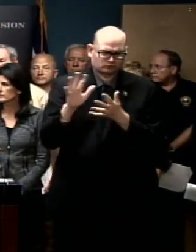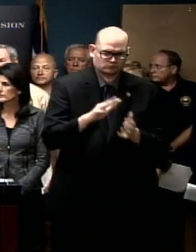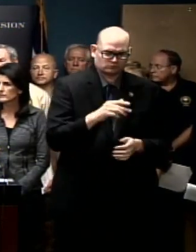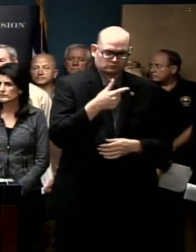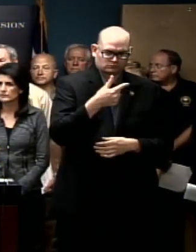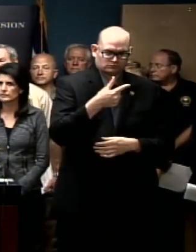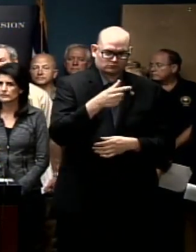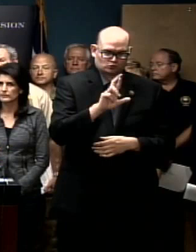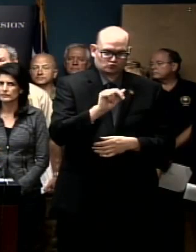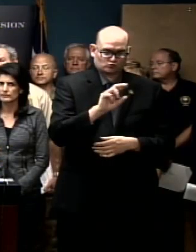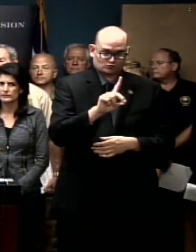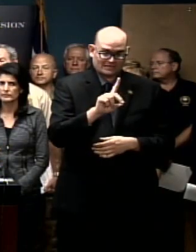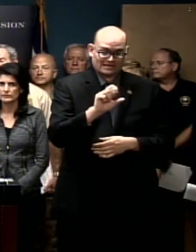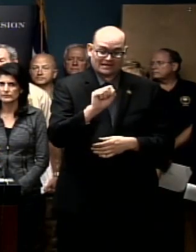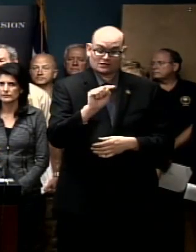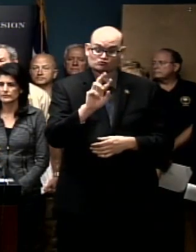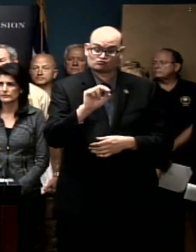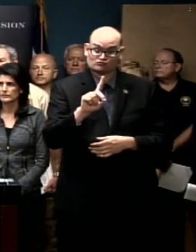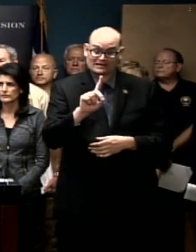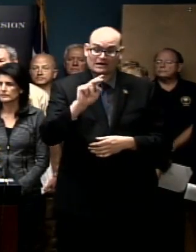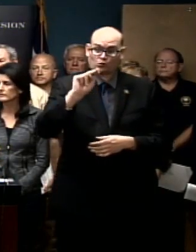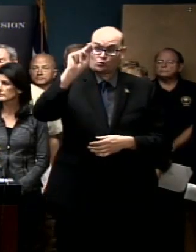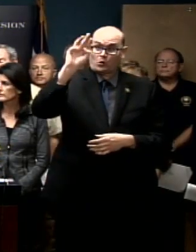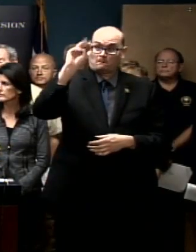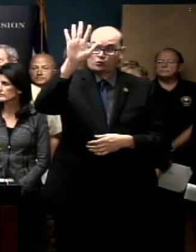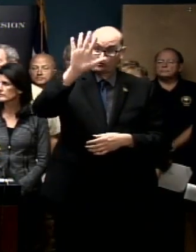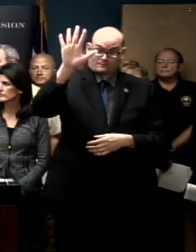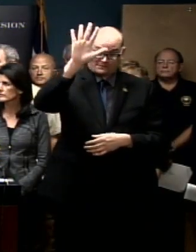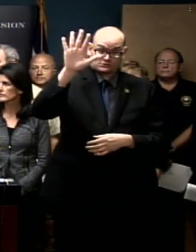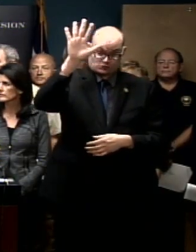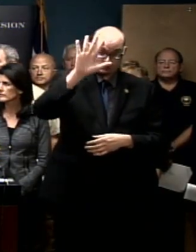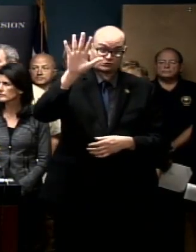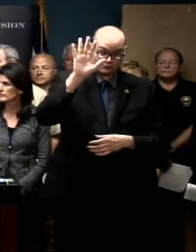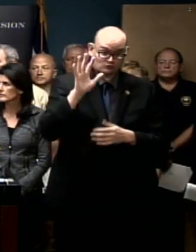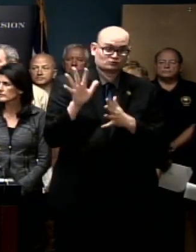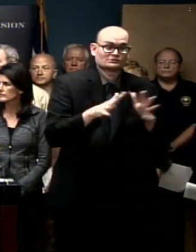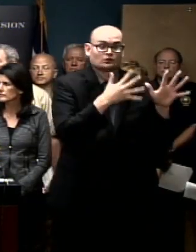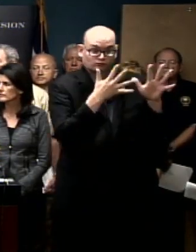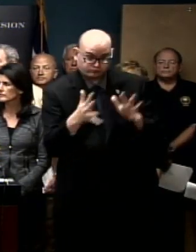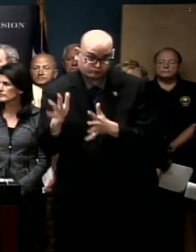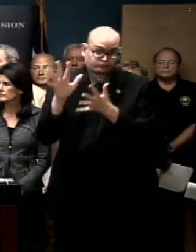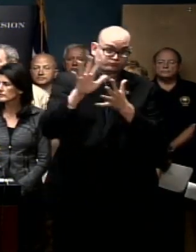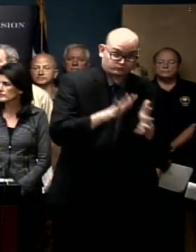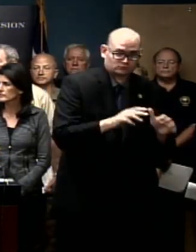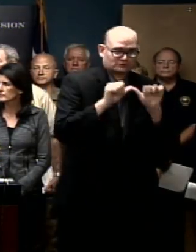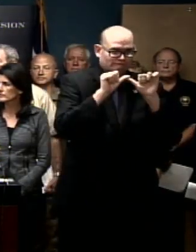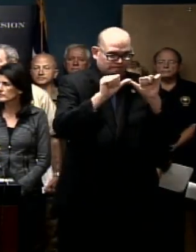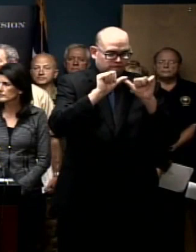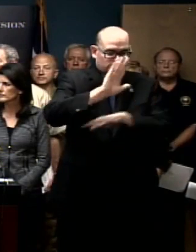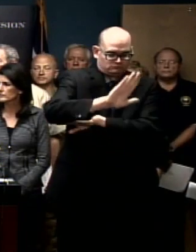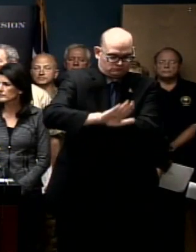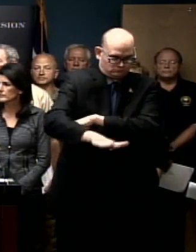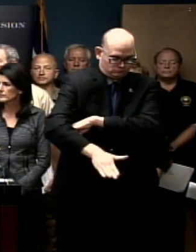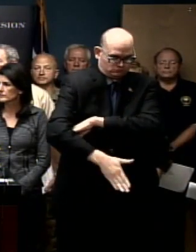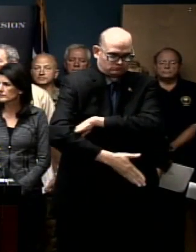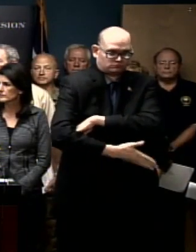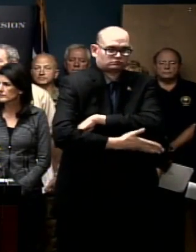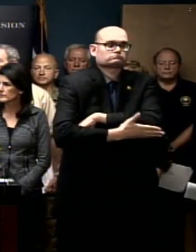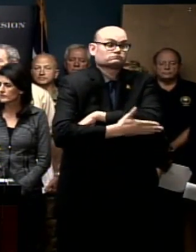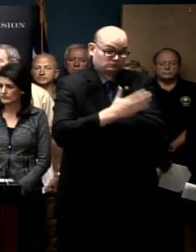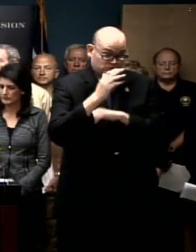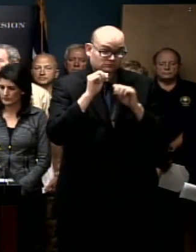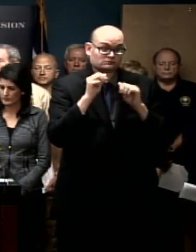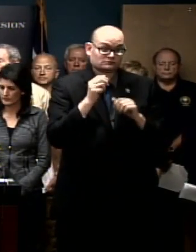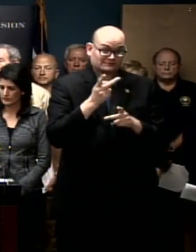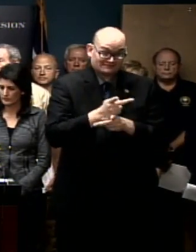Beach airport. So even though the rain's ending, the wind threat is still there, and that's probably going to last through the evening if you're in the Grand Strand. So just be careful if